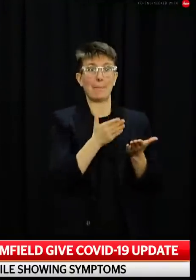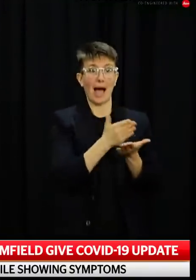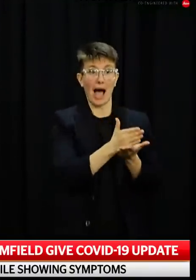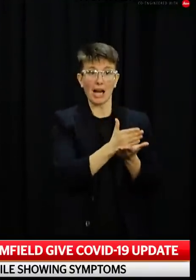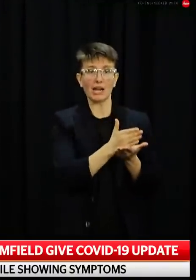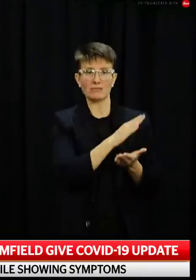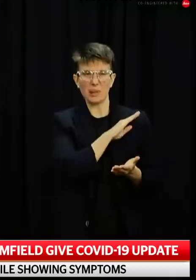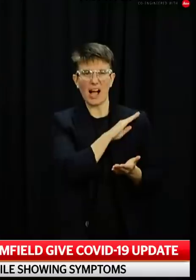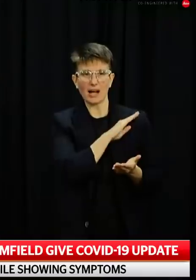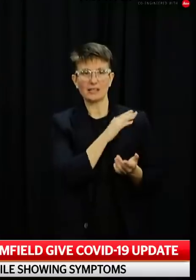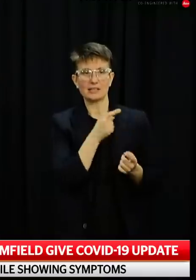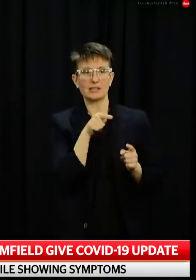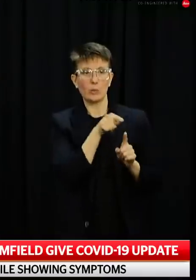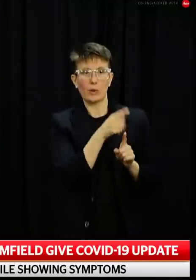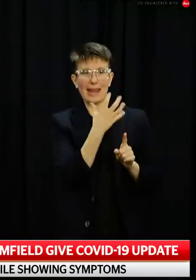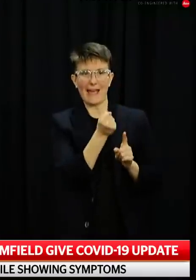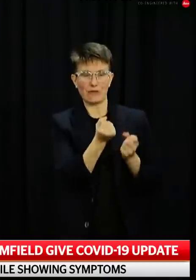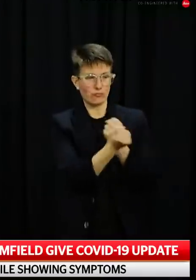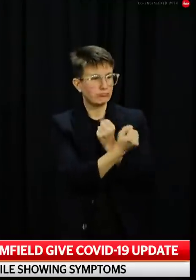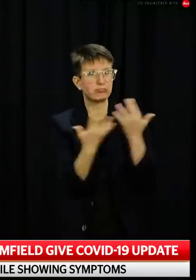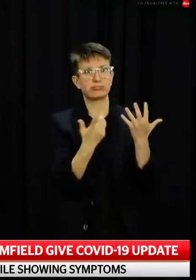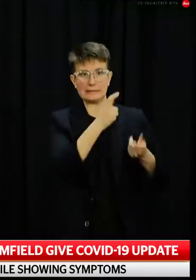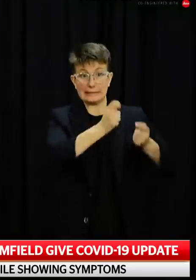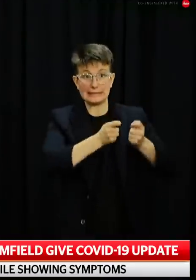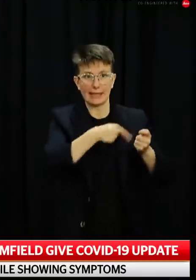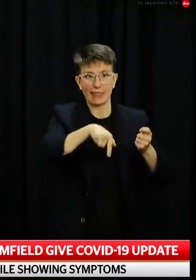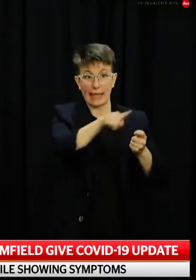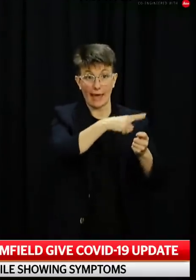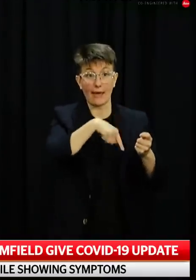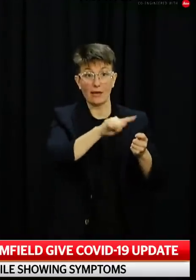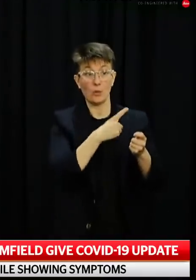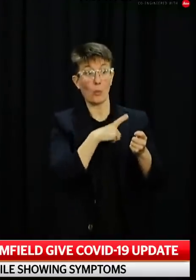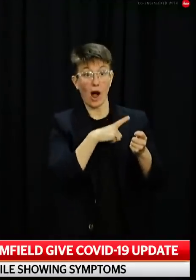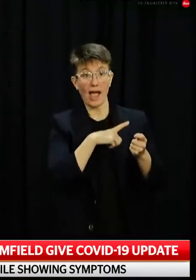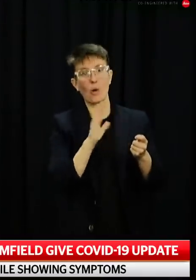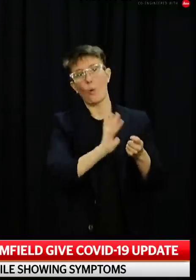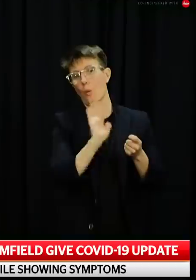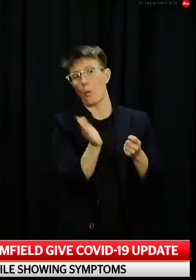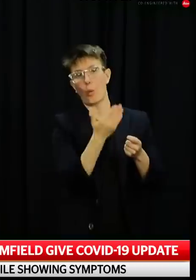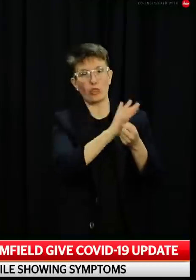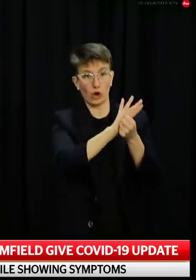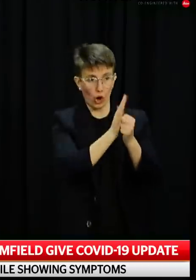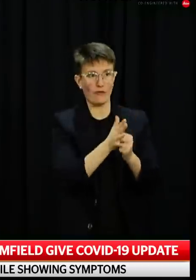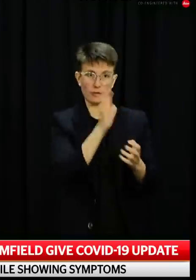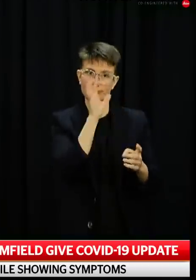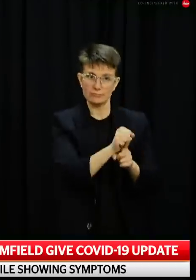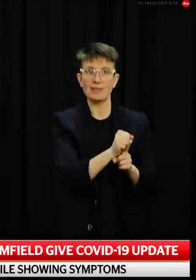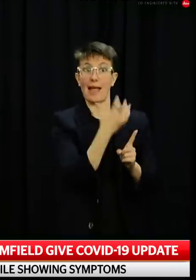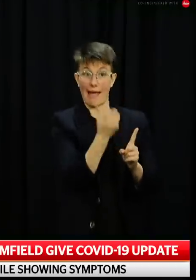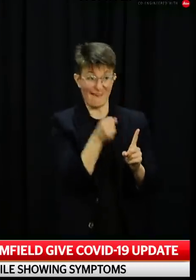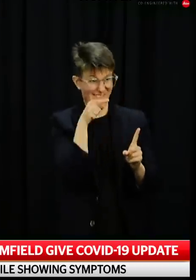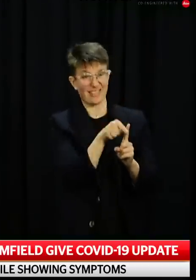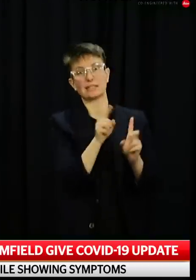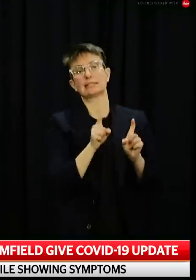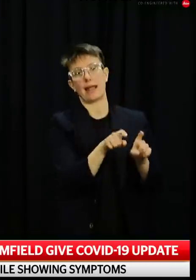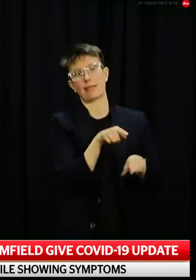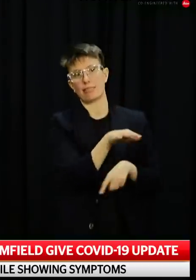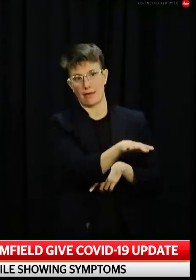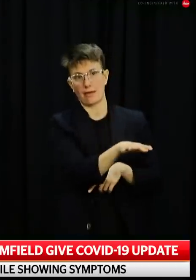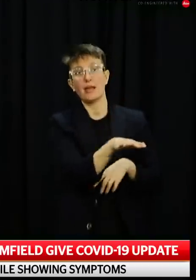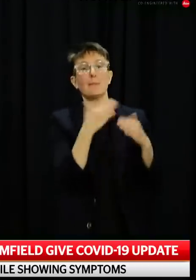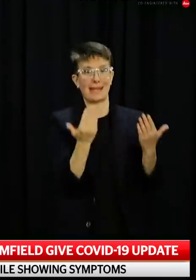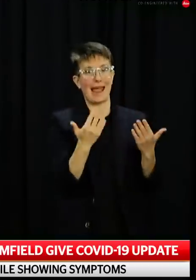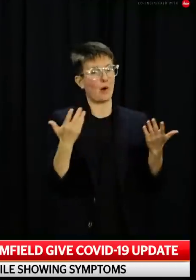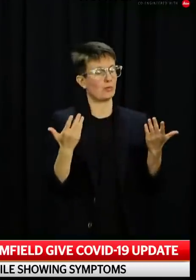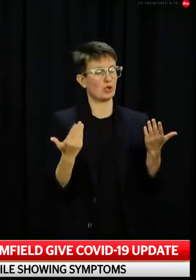as what we have at the jet park because that's where all our COVID cases are. And so what we're doing now is a fresh run of everyone because you've got a cycle of